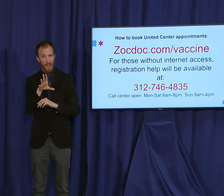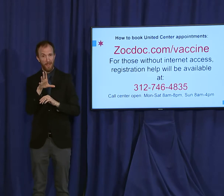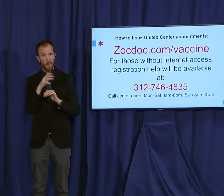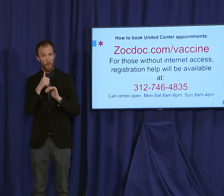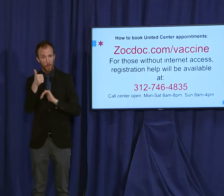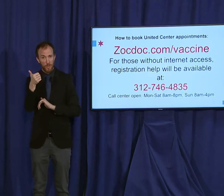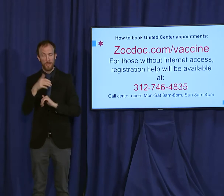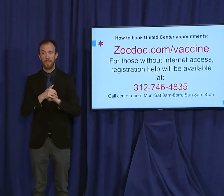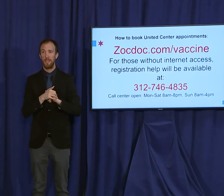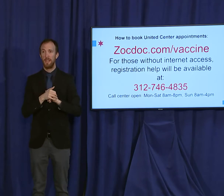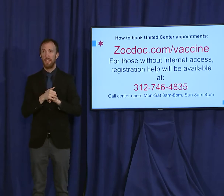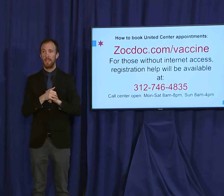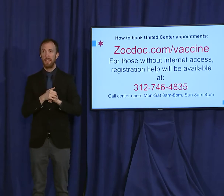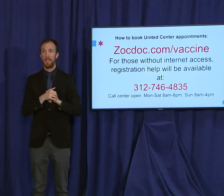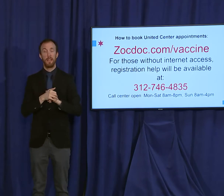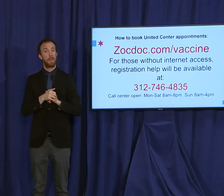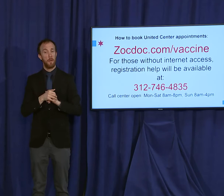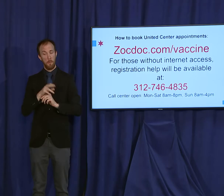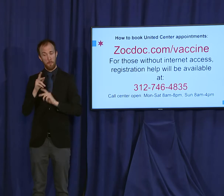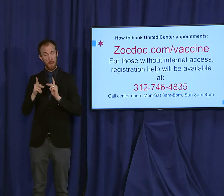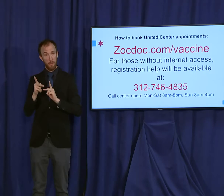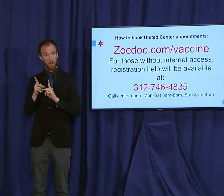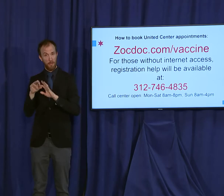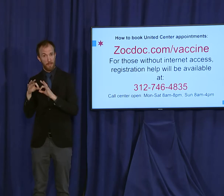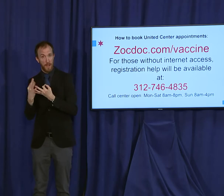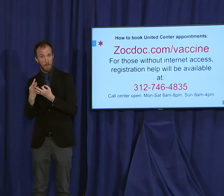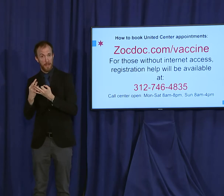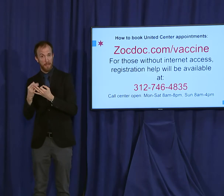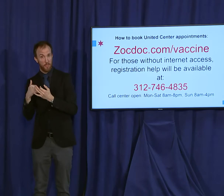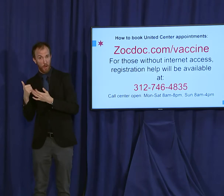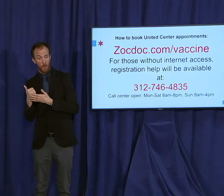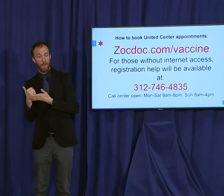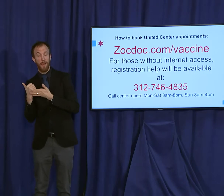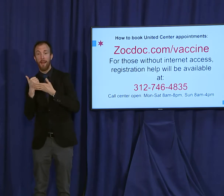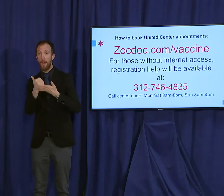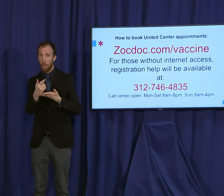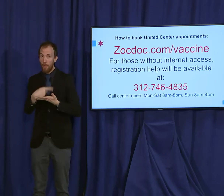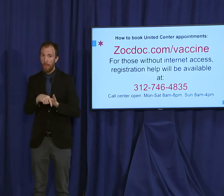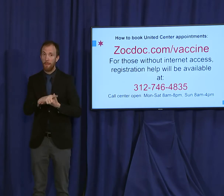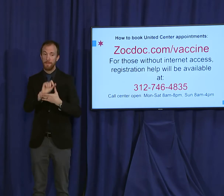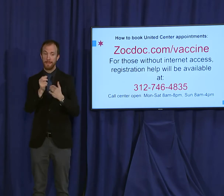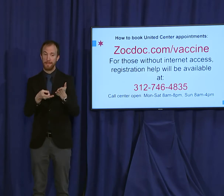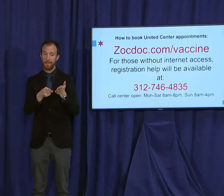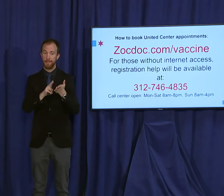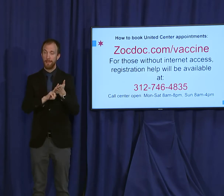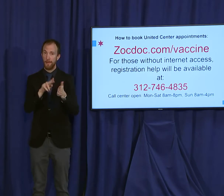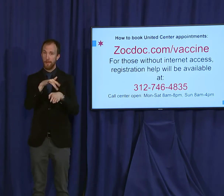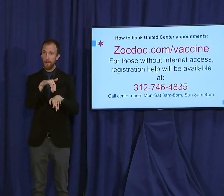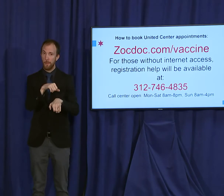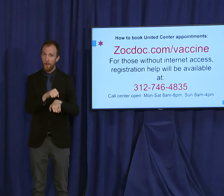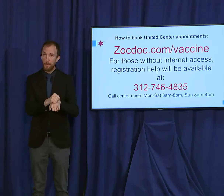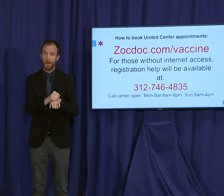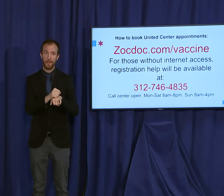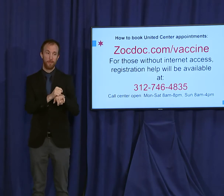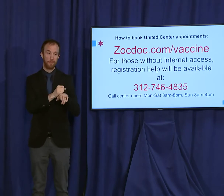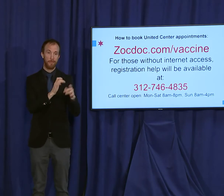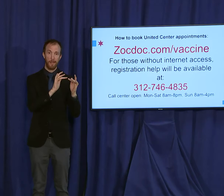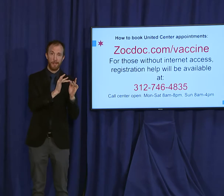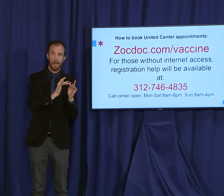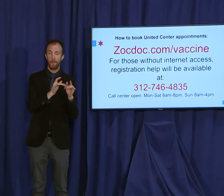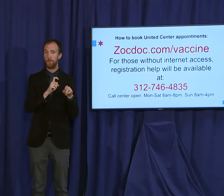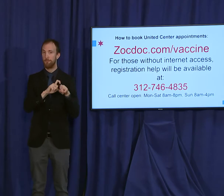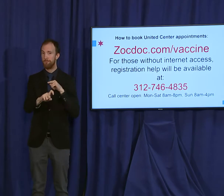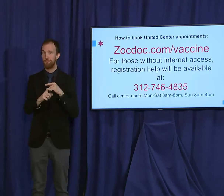every effort to help them get signed up for a vaccine appointment, either online or over the phone. and to help them get to